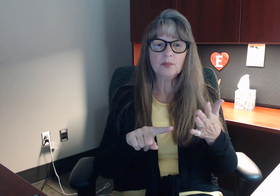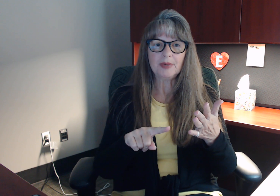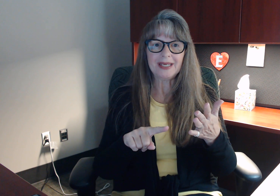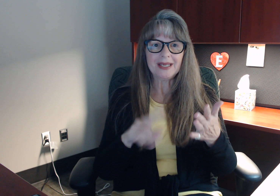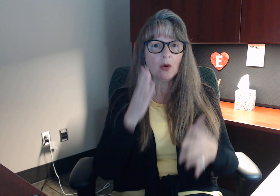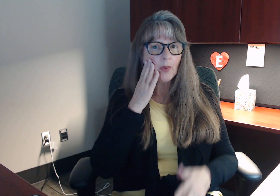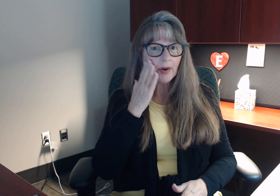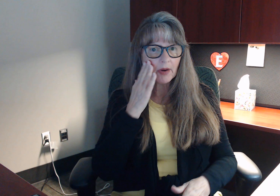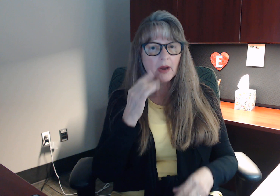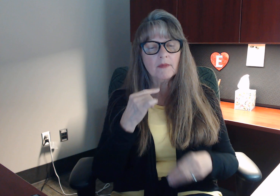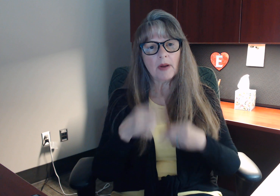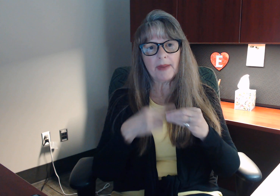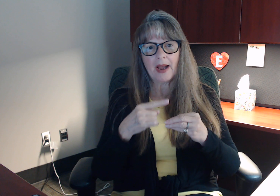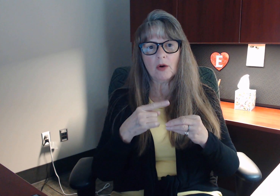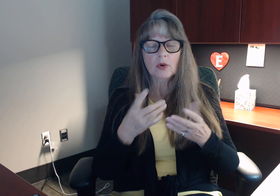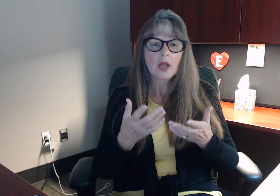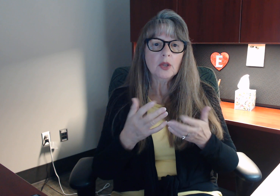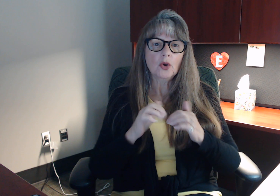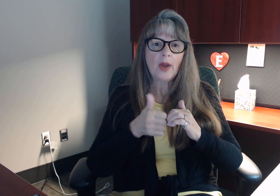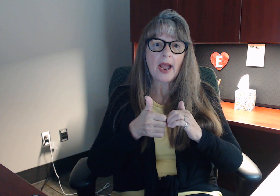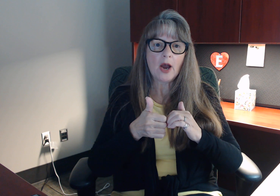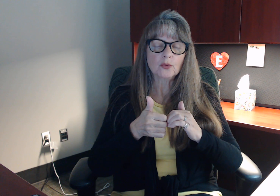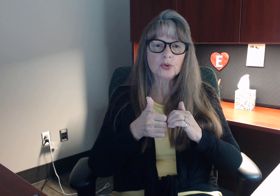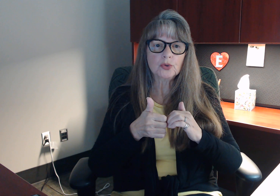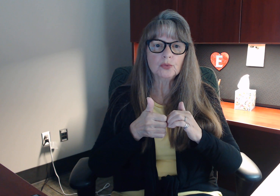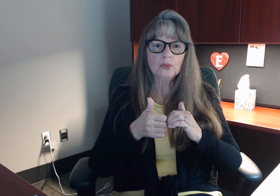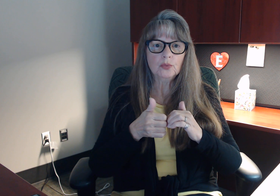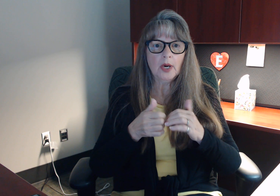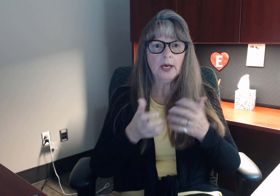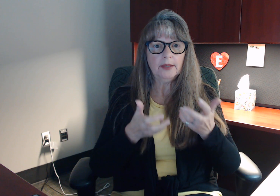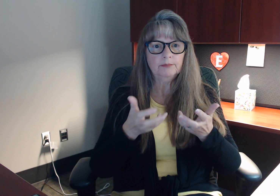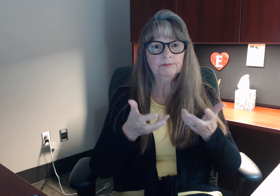be aware of about, how to,